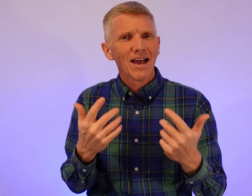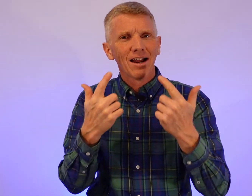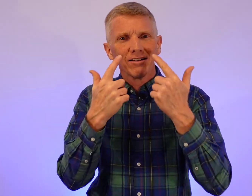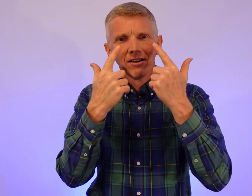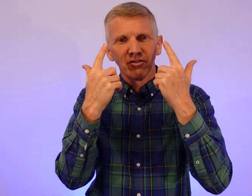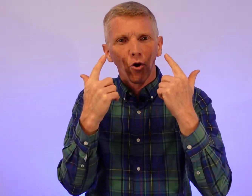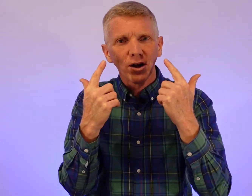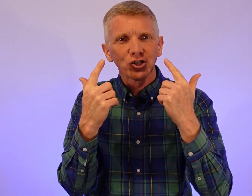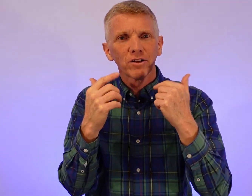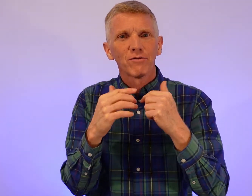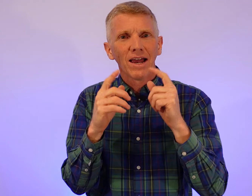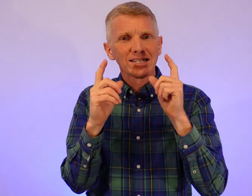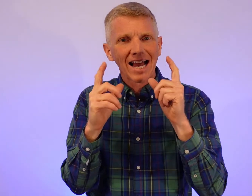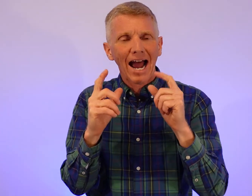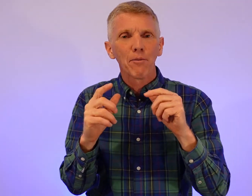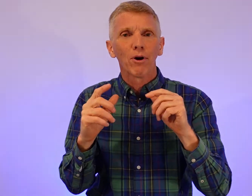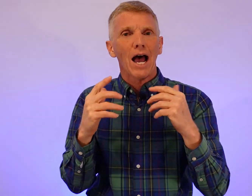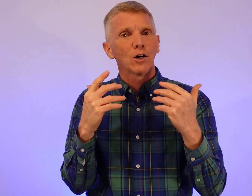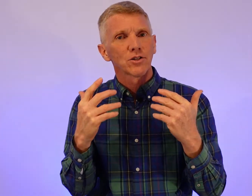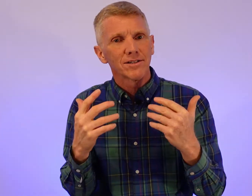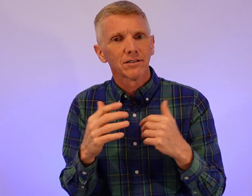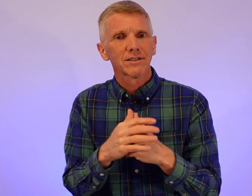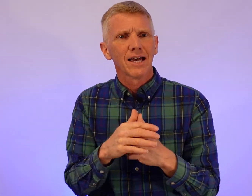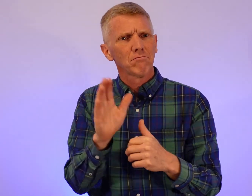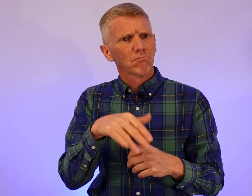that? The question in the face, the eyebrows, the tilted head.